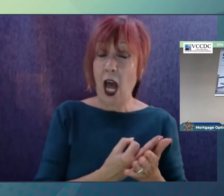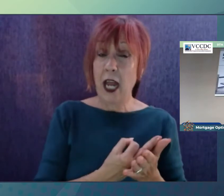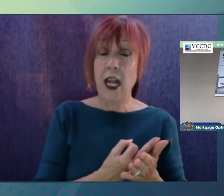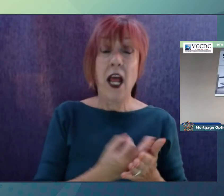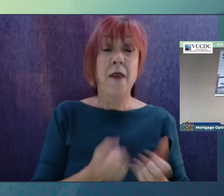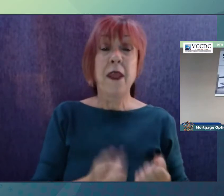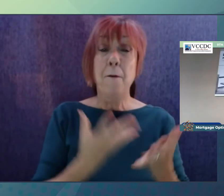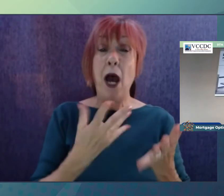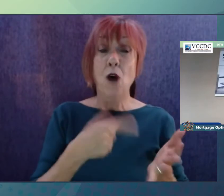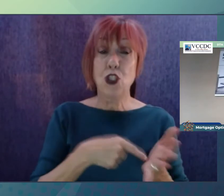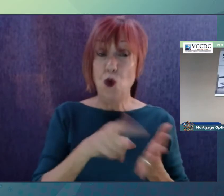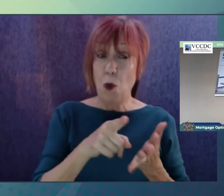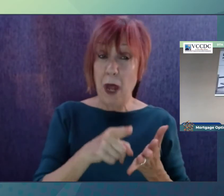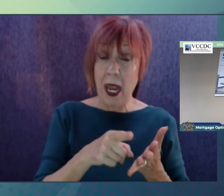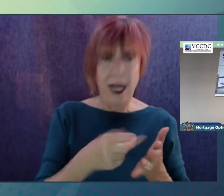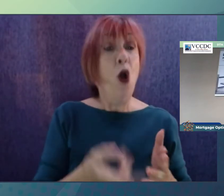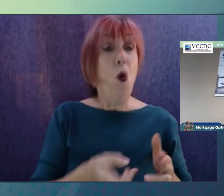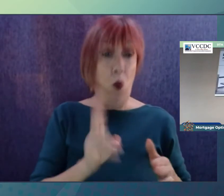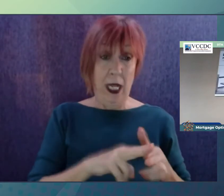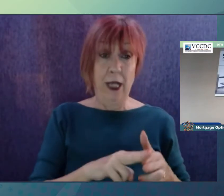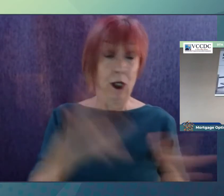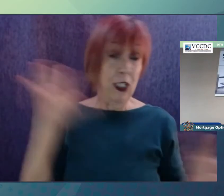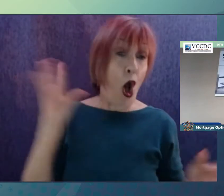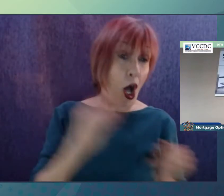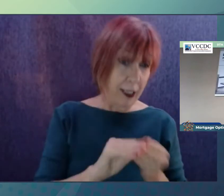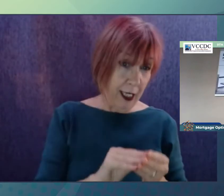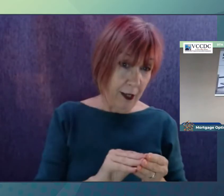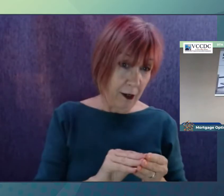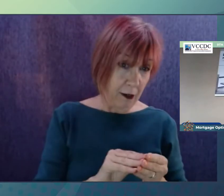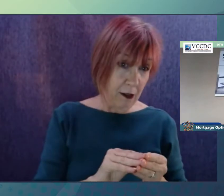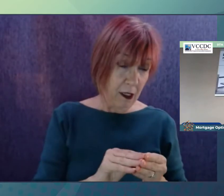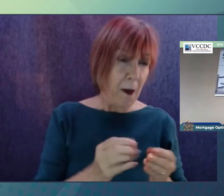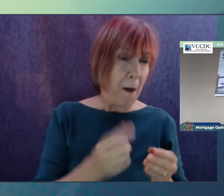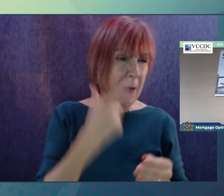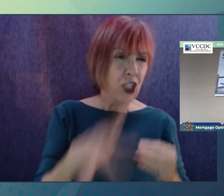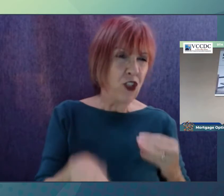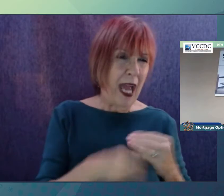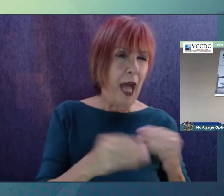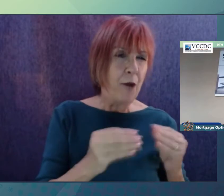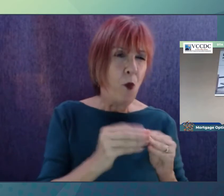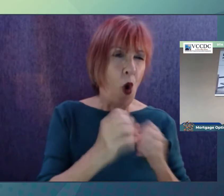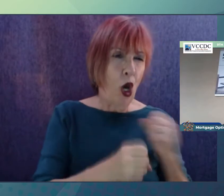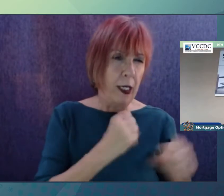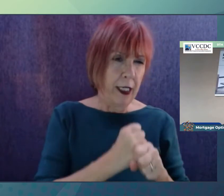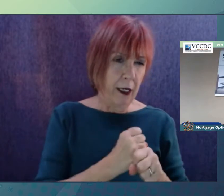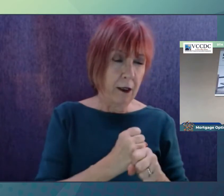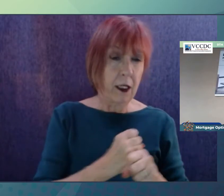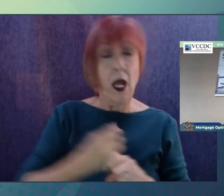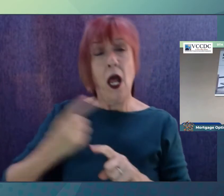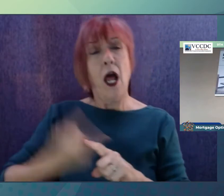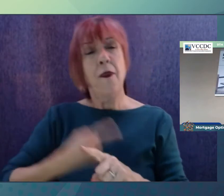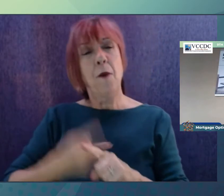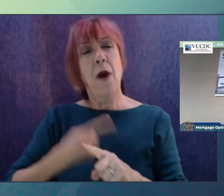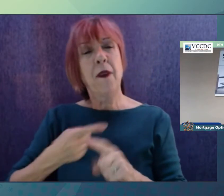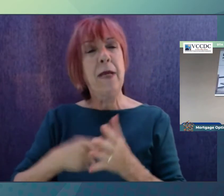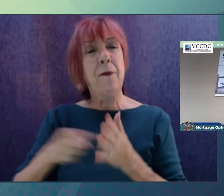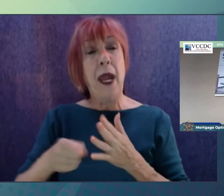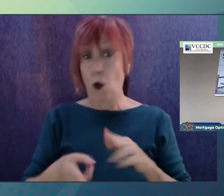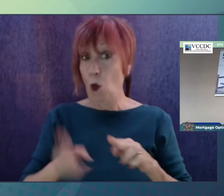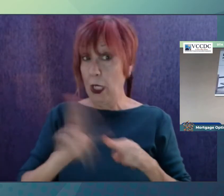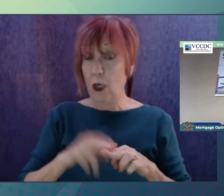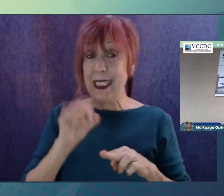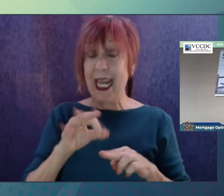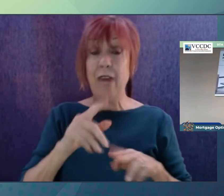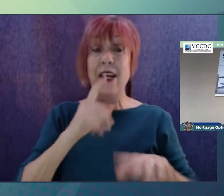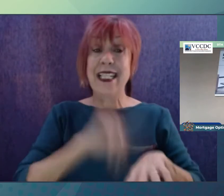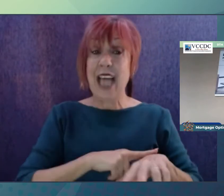equity you hold in your home, especially if you do refinance with cash out. Your monthly payment increases with a shorter loan term, and you